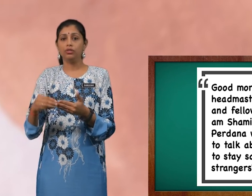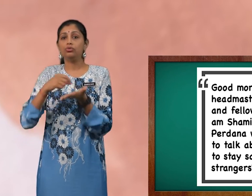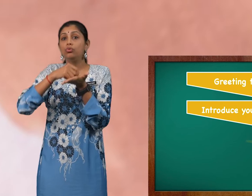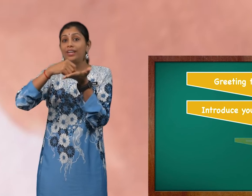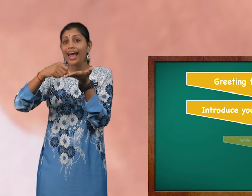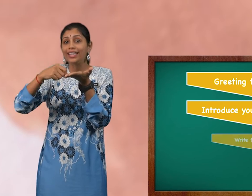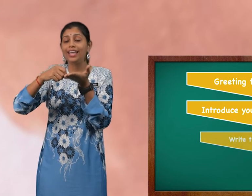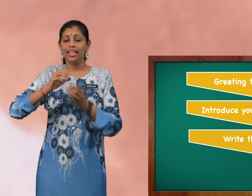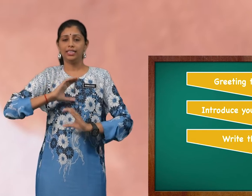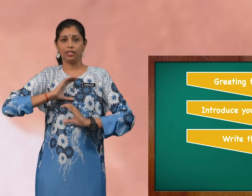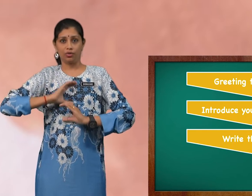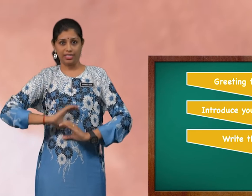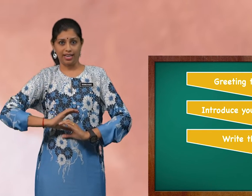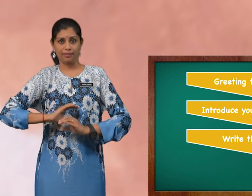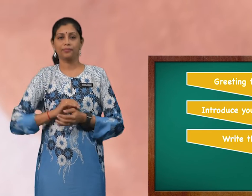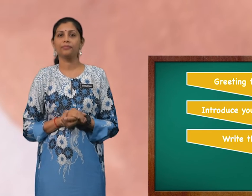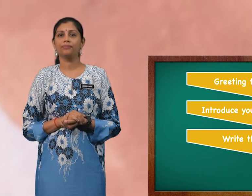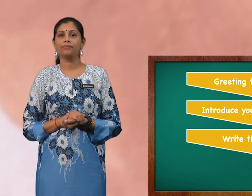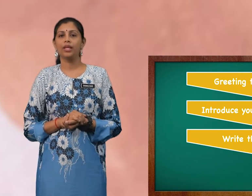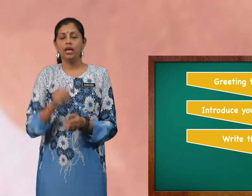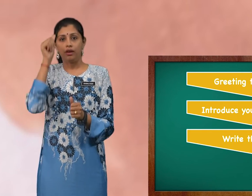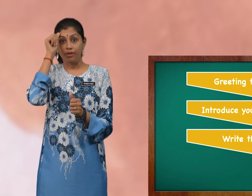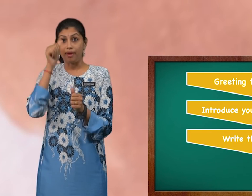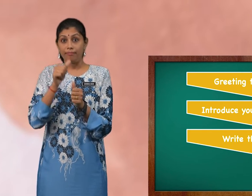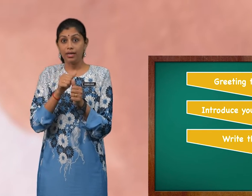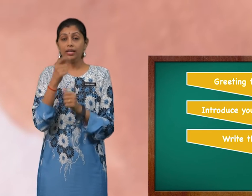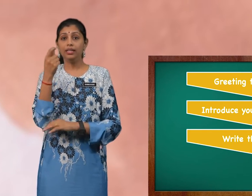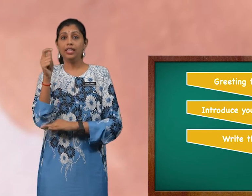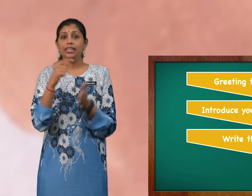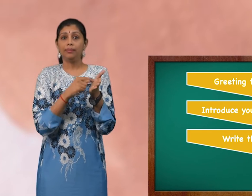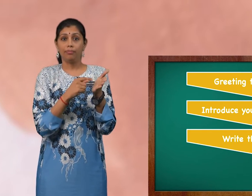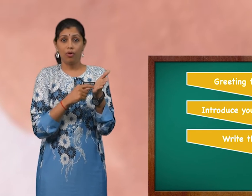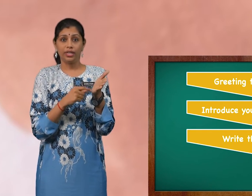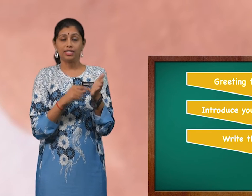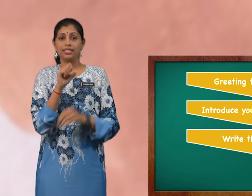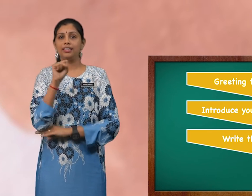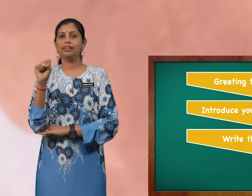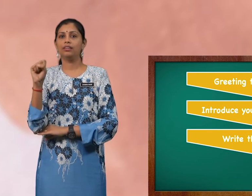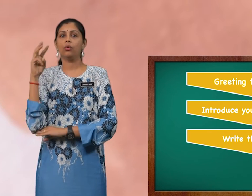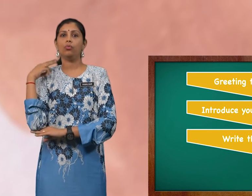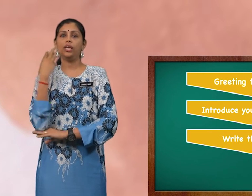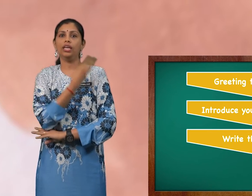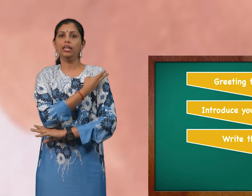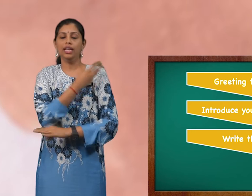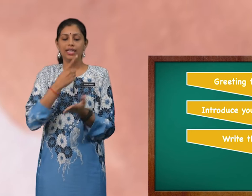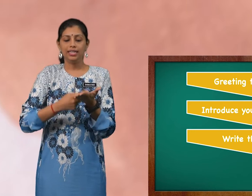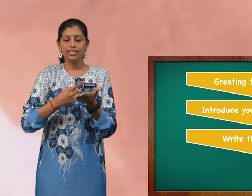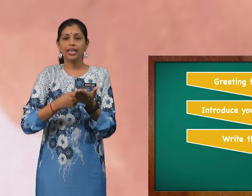to write the content. Remember the points we